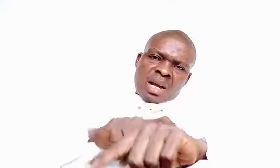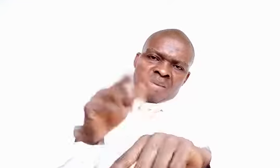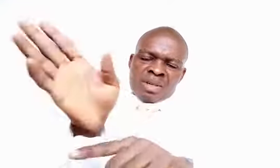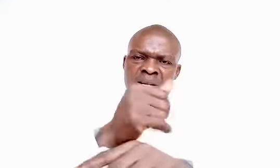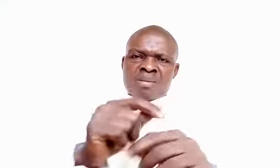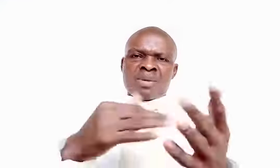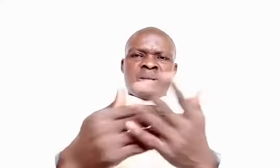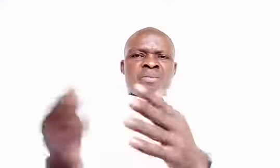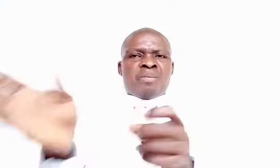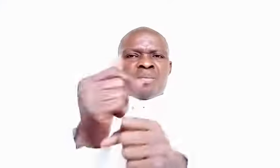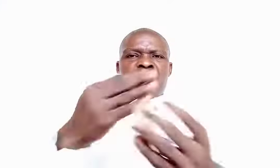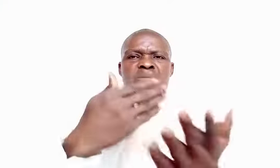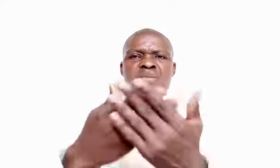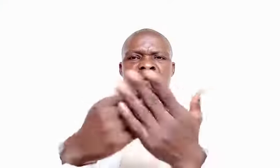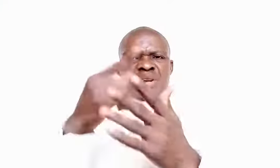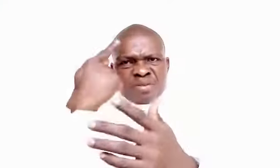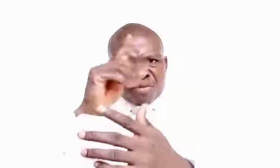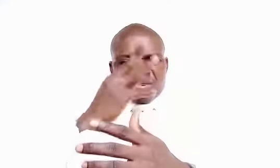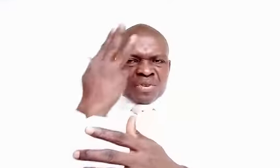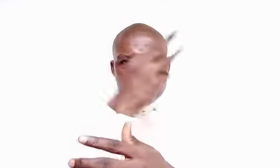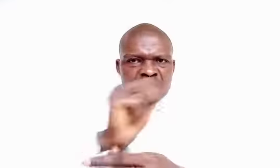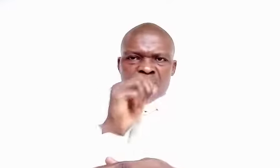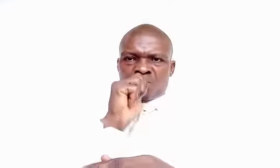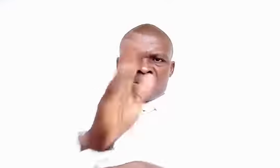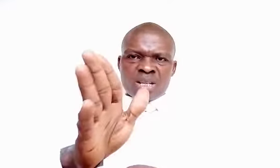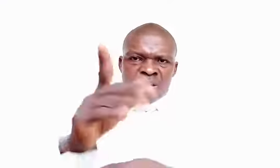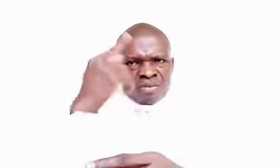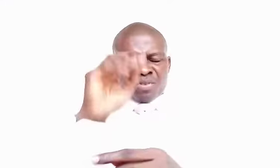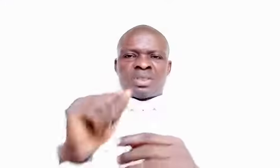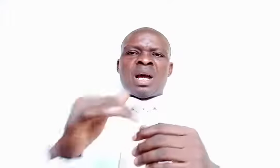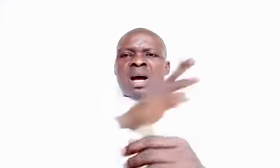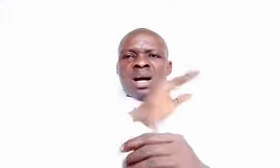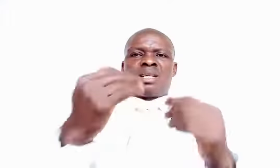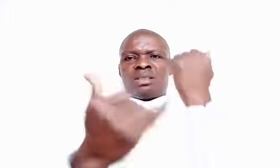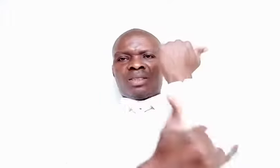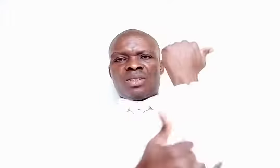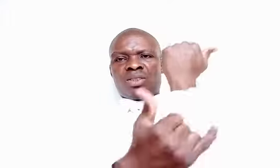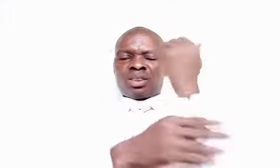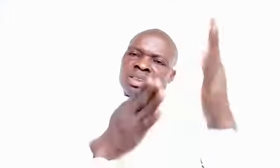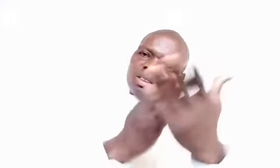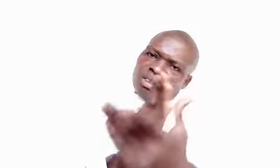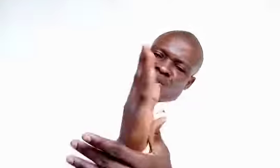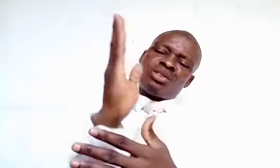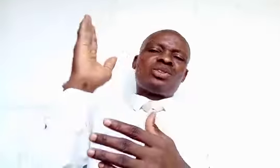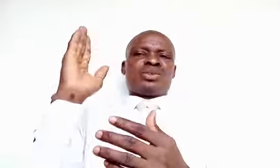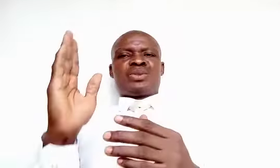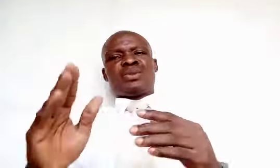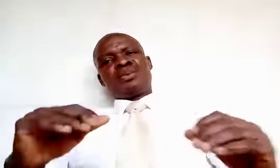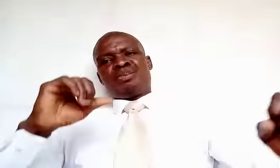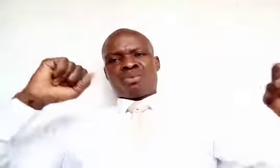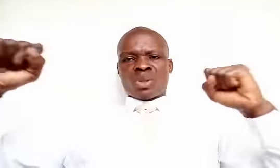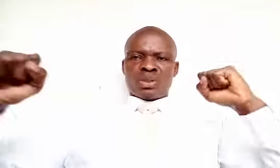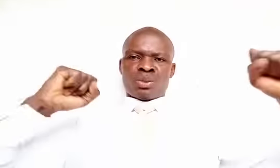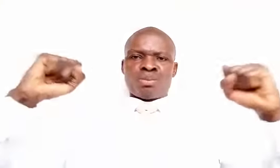money for themselves and the nation through athletics. Our dear Chioma Ajuwon, who got